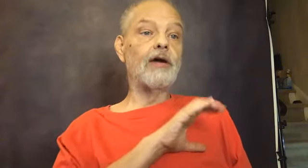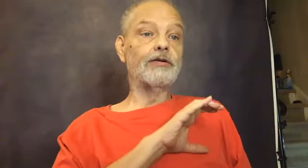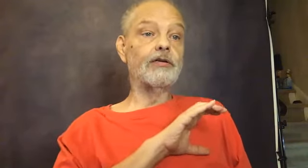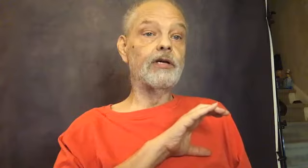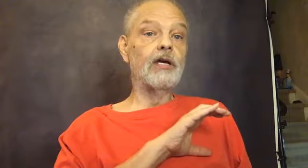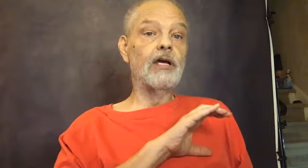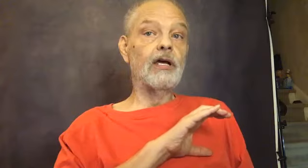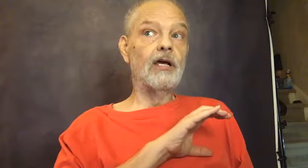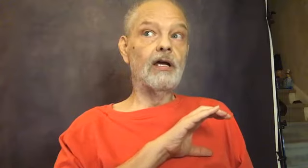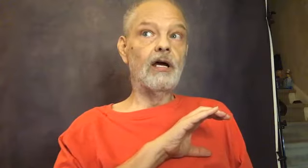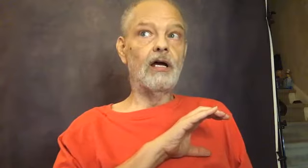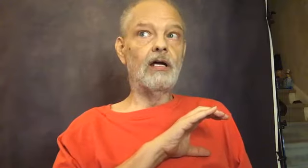Character.